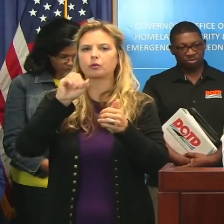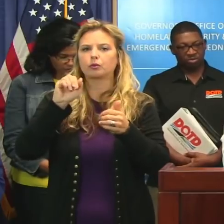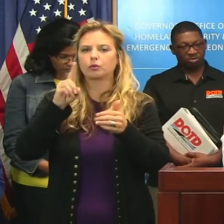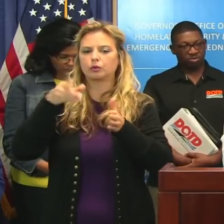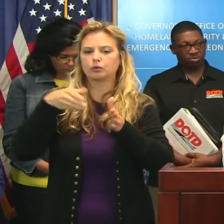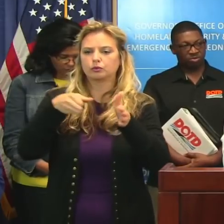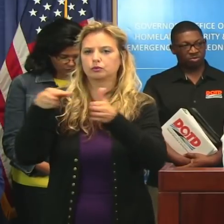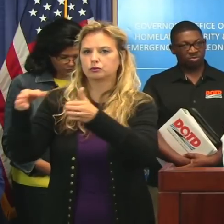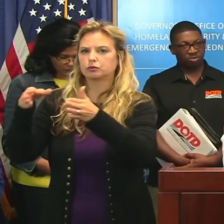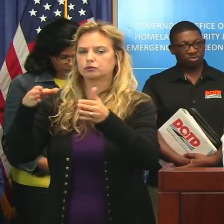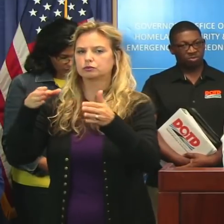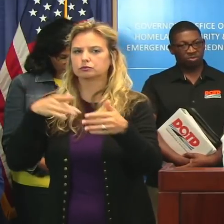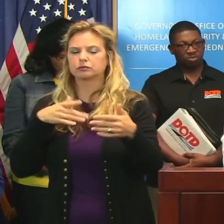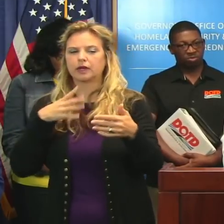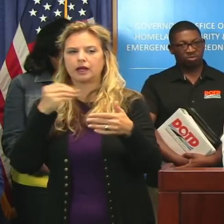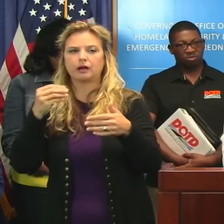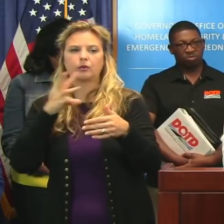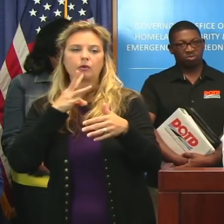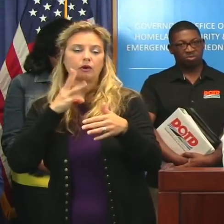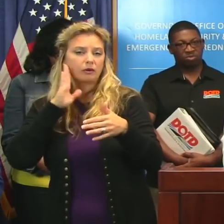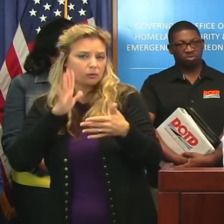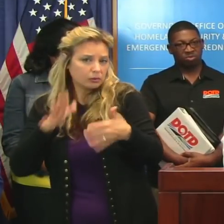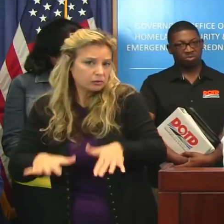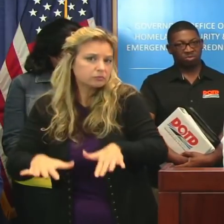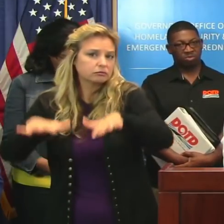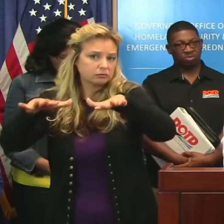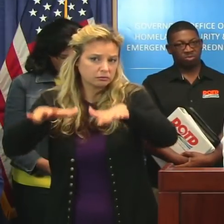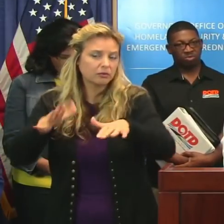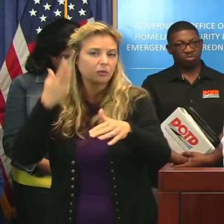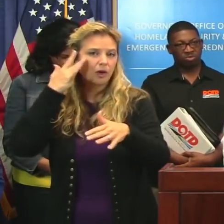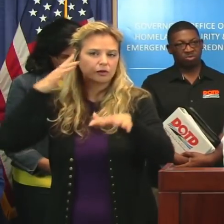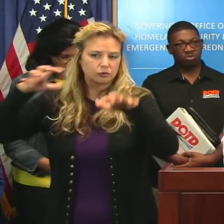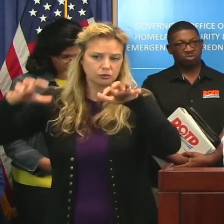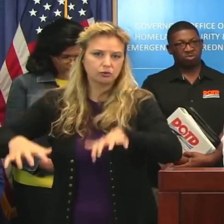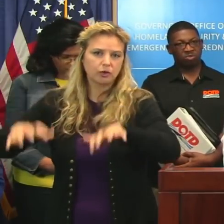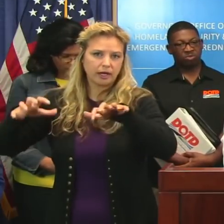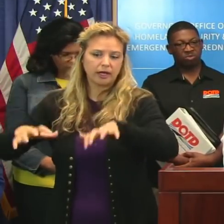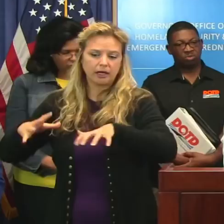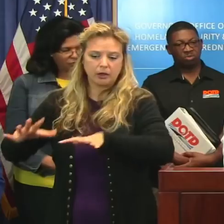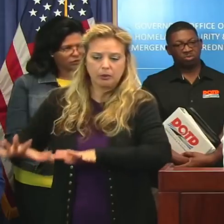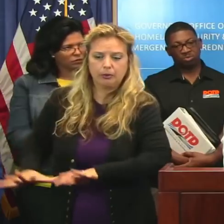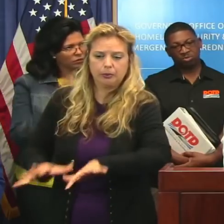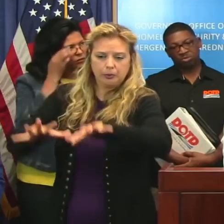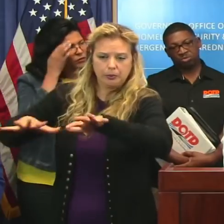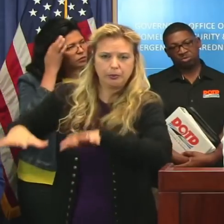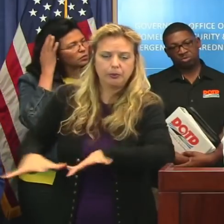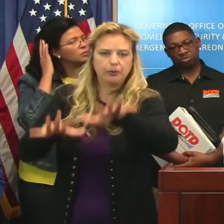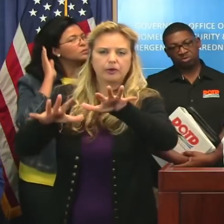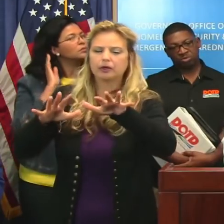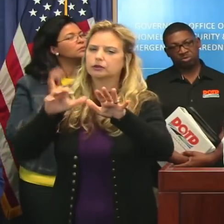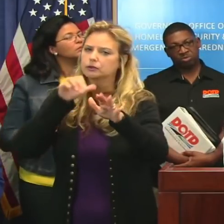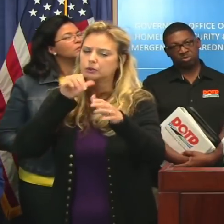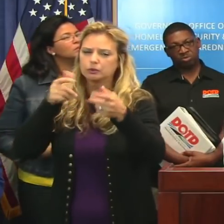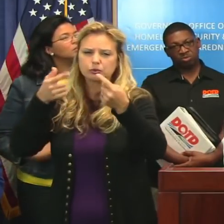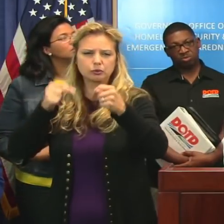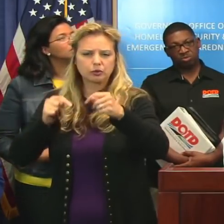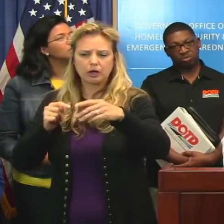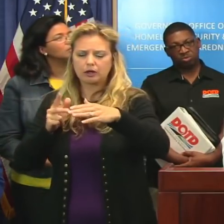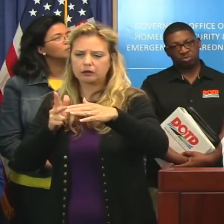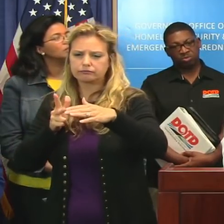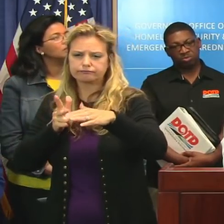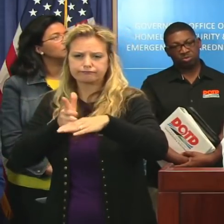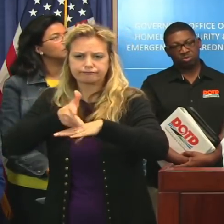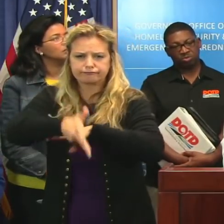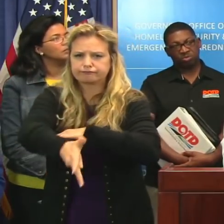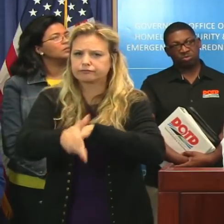as waters begin to rise in some areas because of rain or storm surge, please do not attempt to drive through water